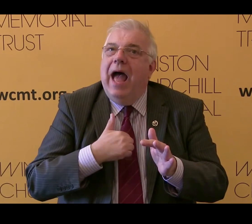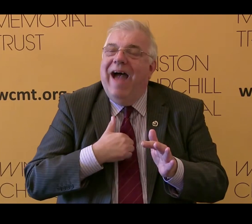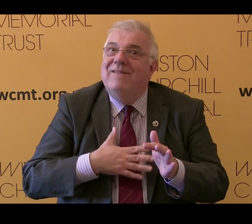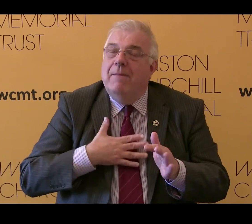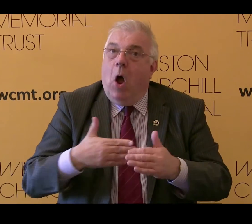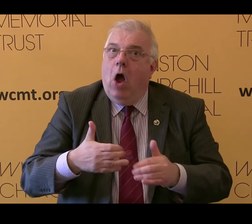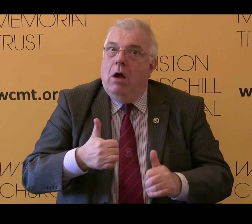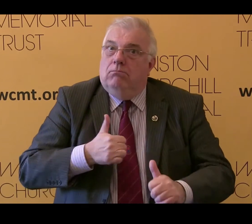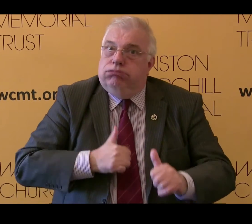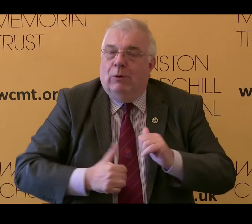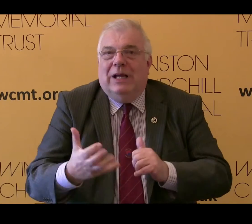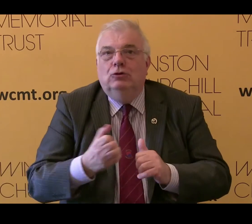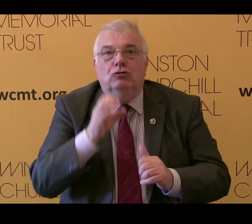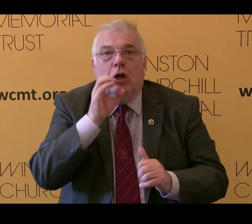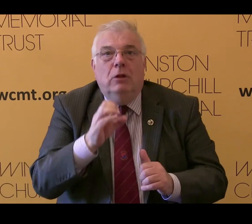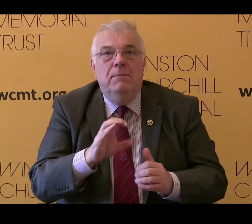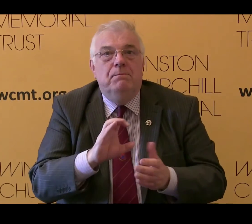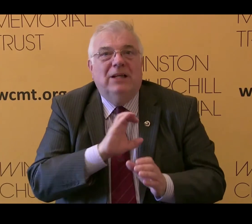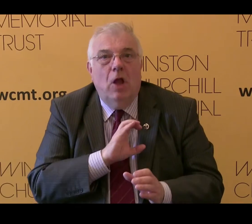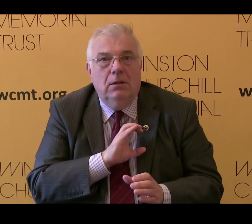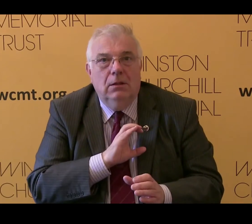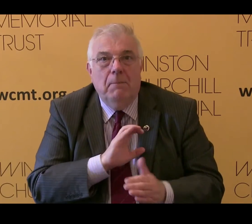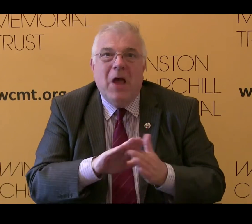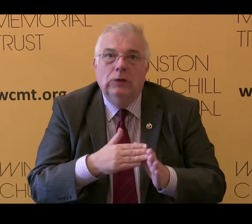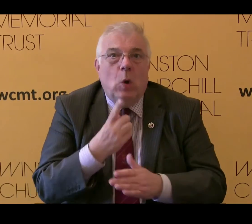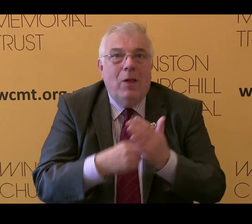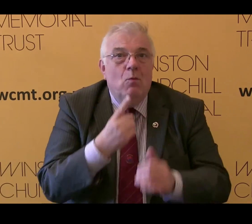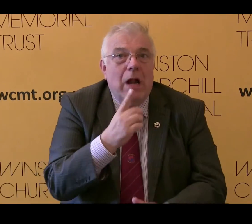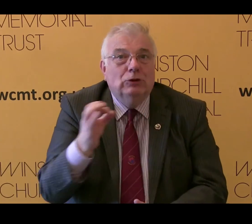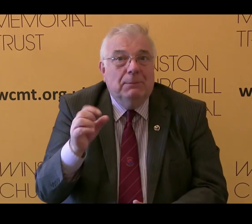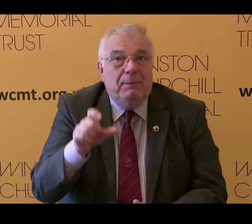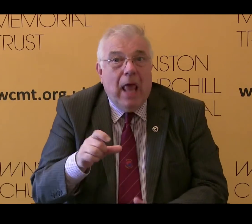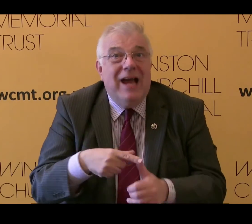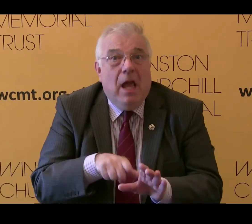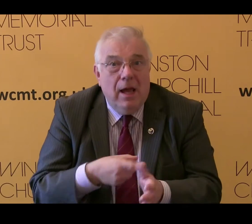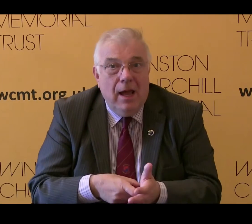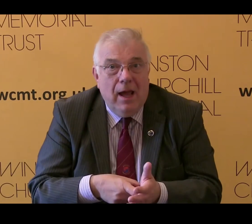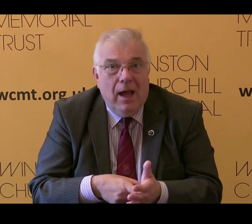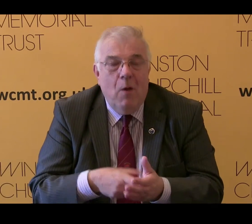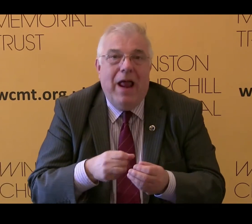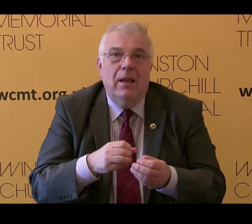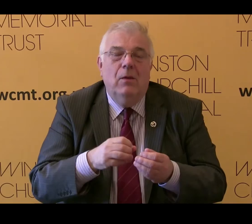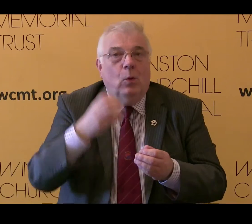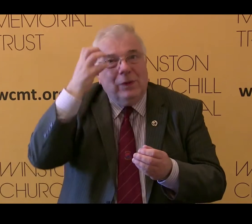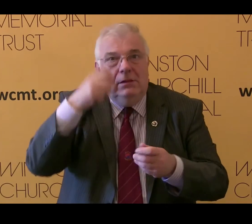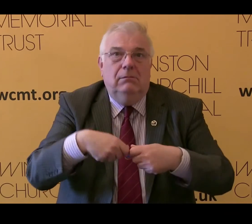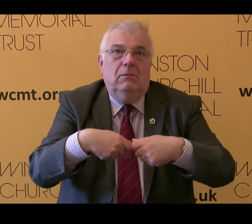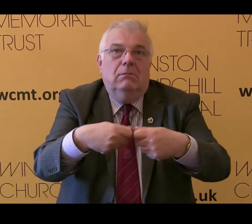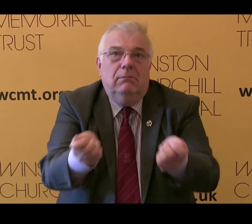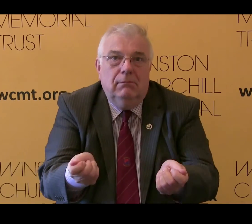Moral Trust because there's only 100 people that are involved in that every year. So it's actually very, very rare. It's